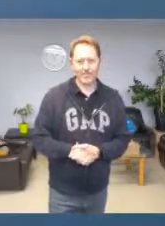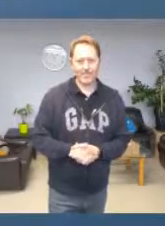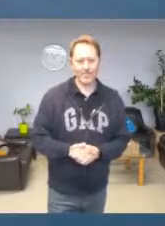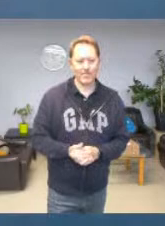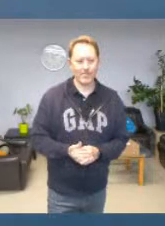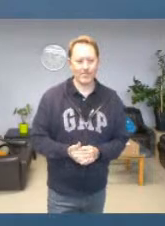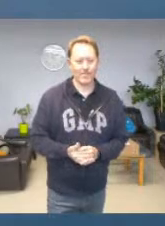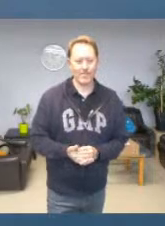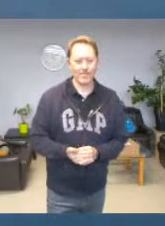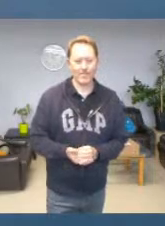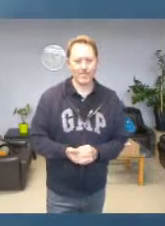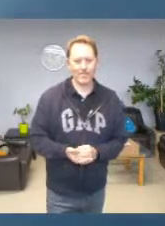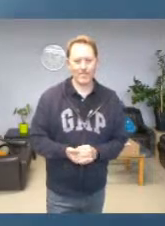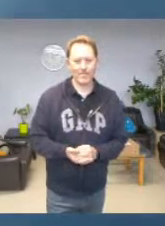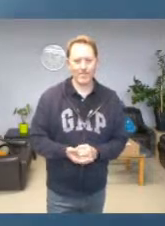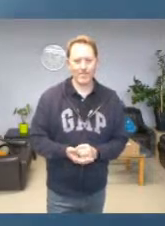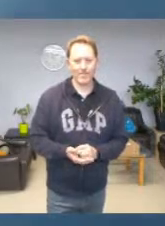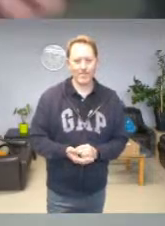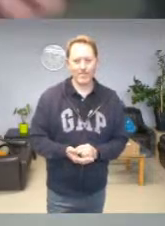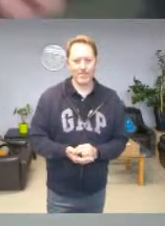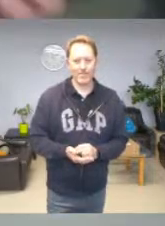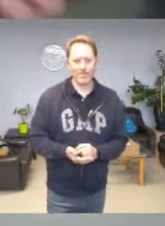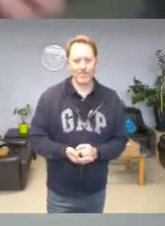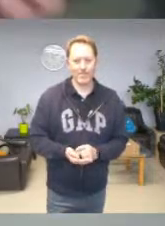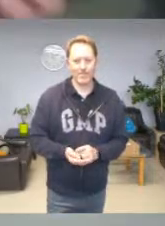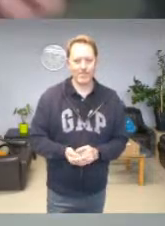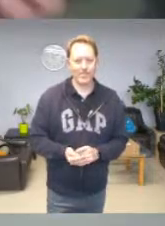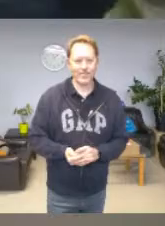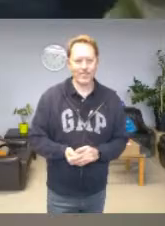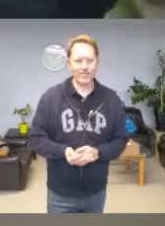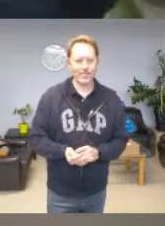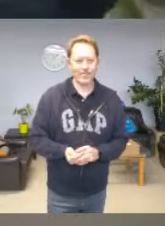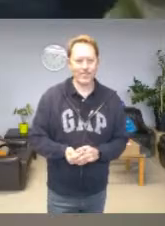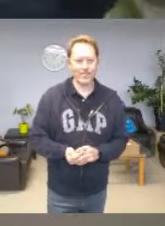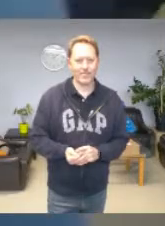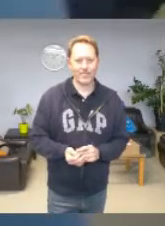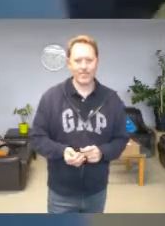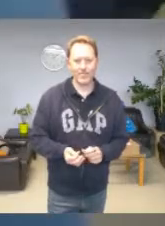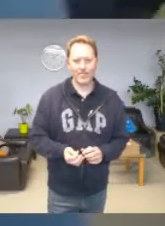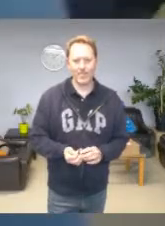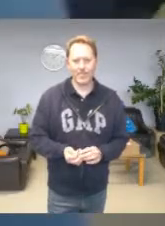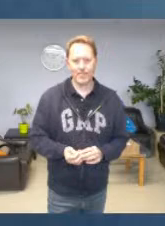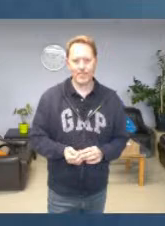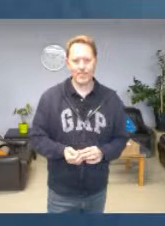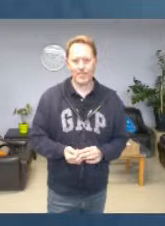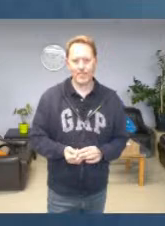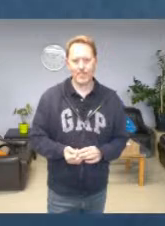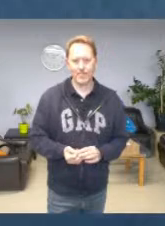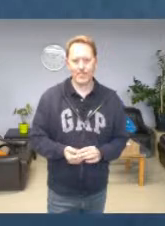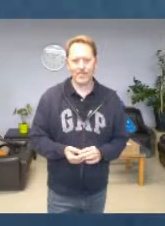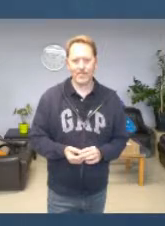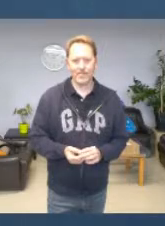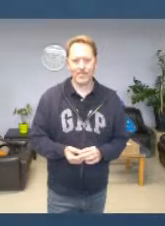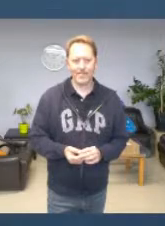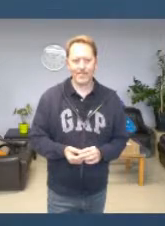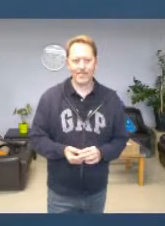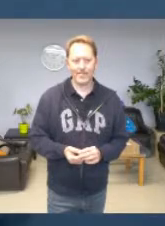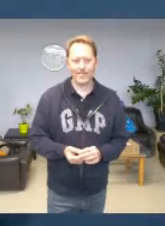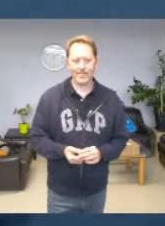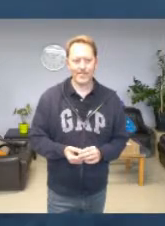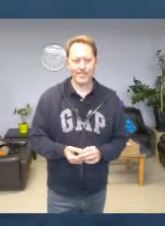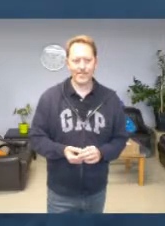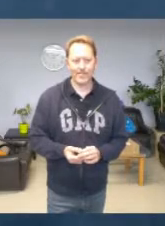various areas of life. This need includes individuals with specific requirements and approaches for other participants to